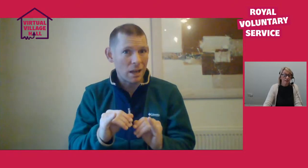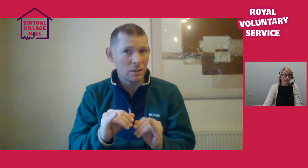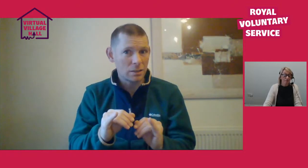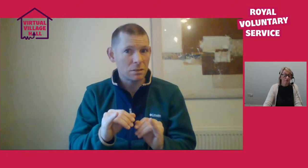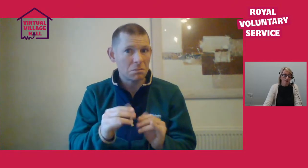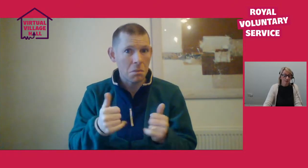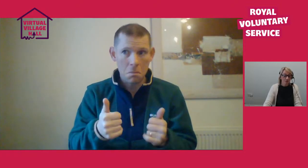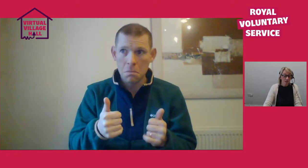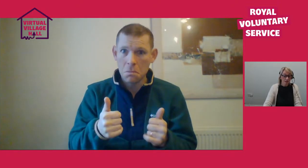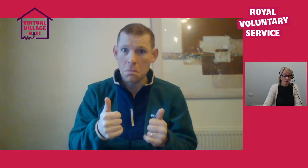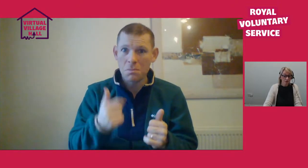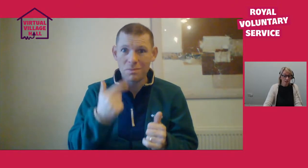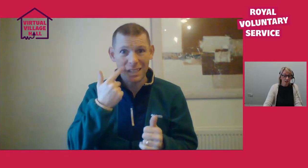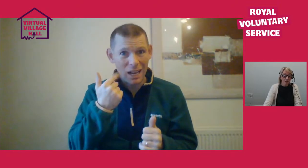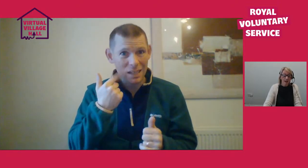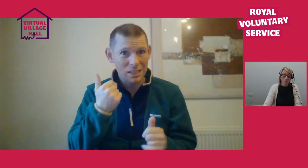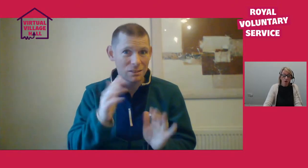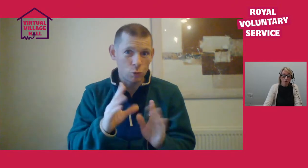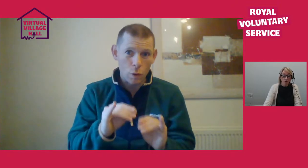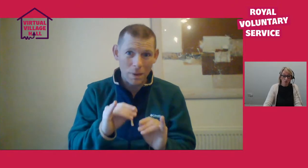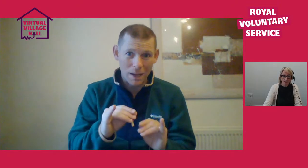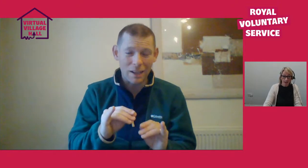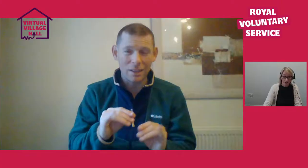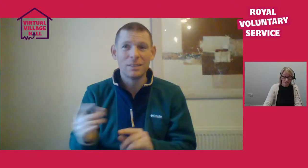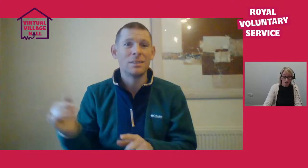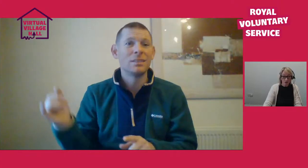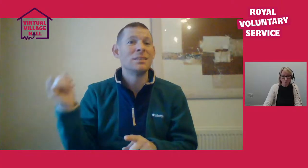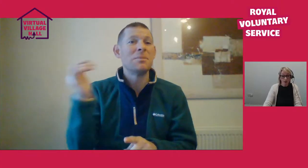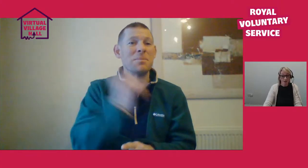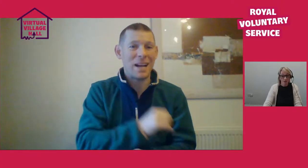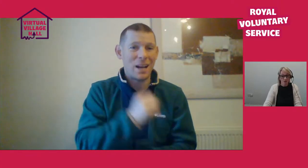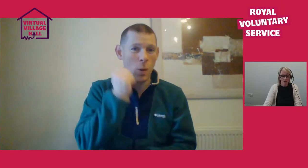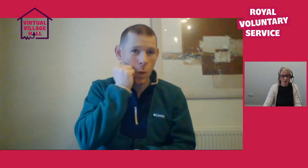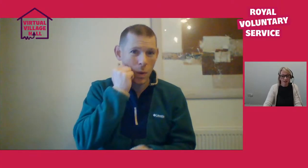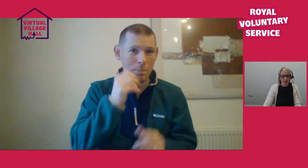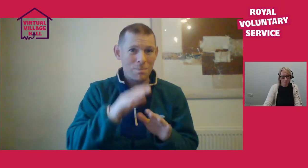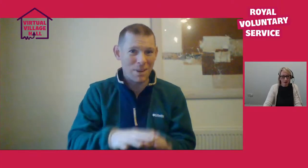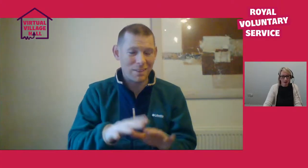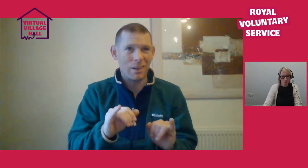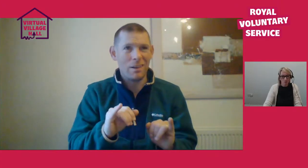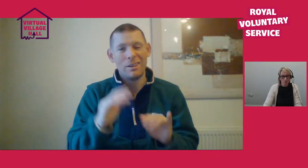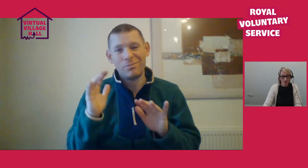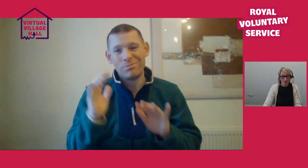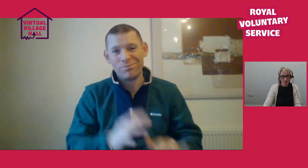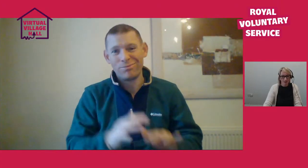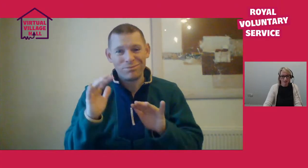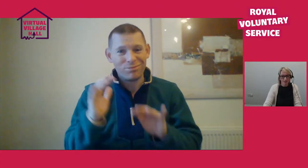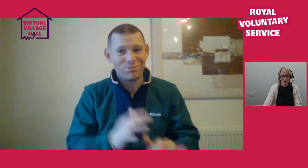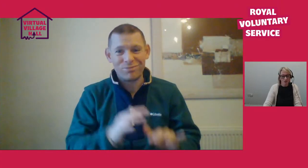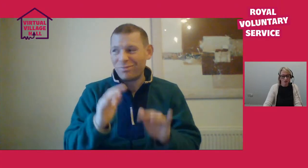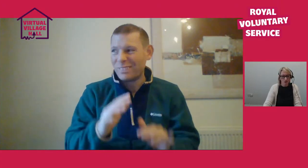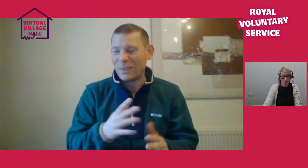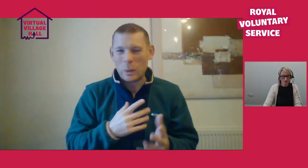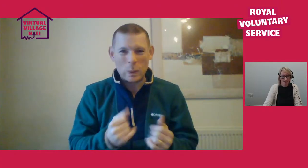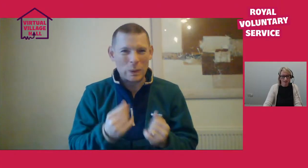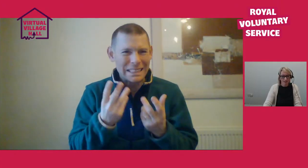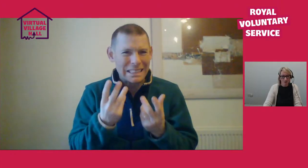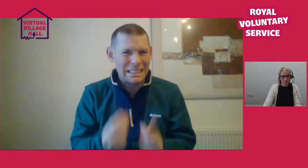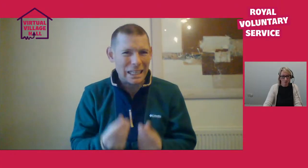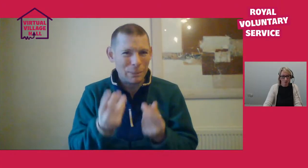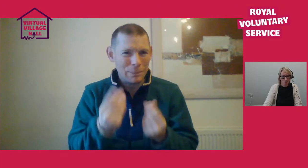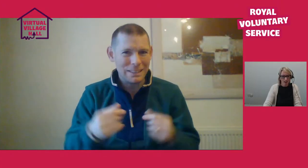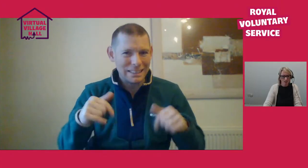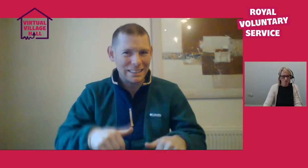Manchester myself yesterday for the day and weather was quite nice, not too bad at all. Then came back home to Belfast and the usual